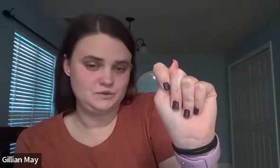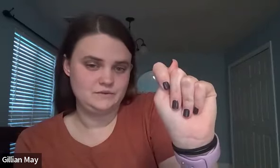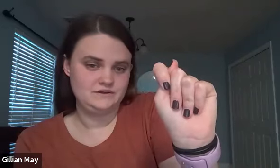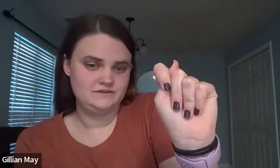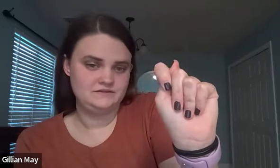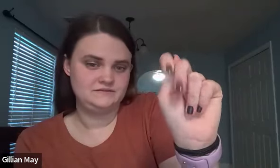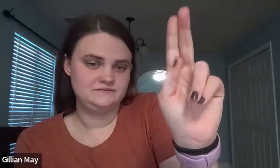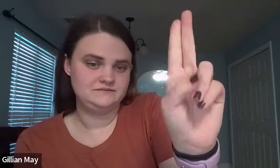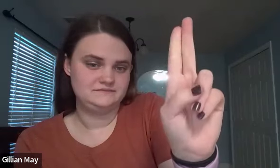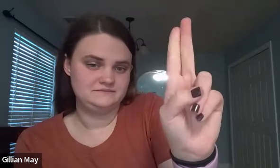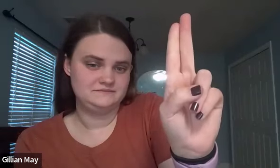U,